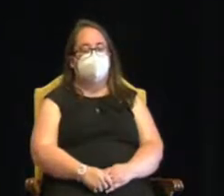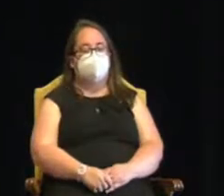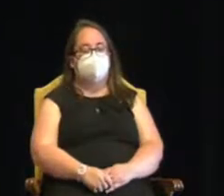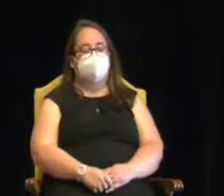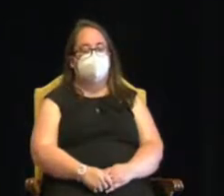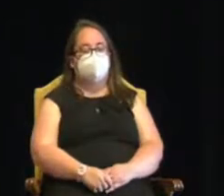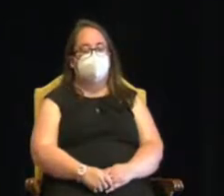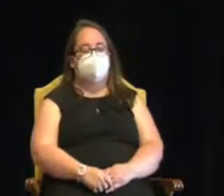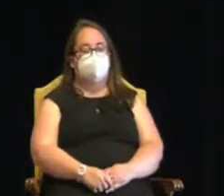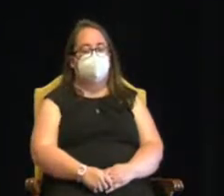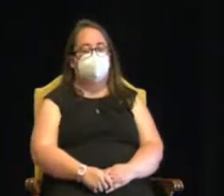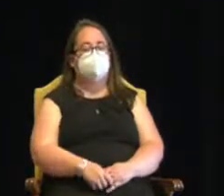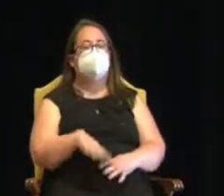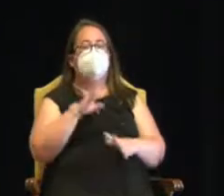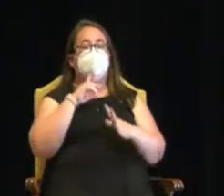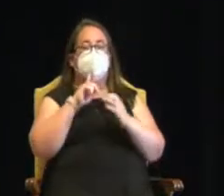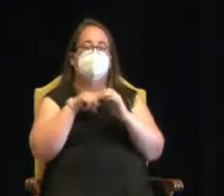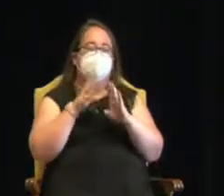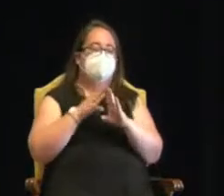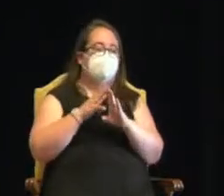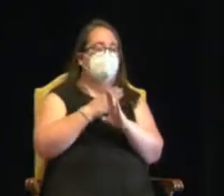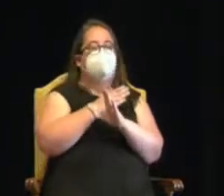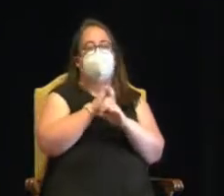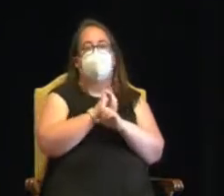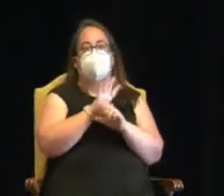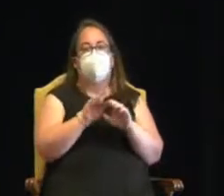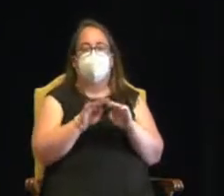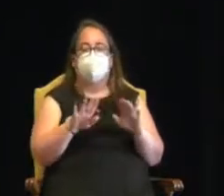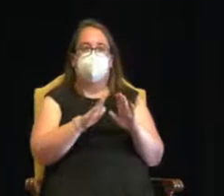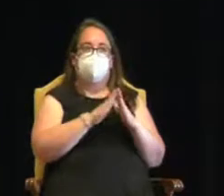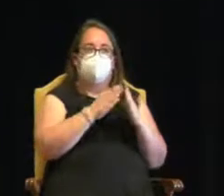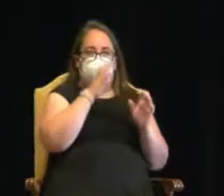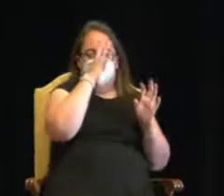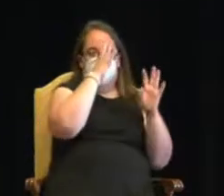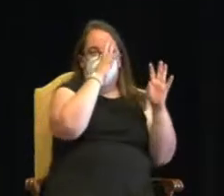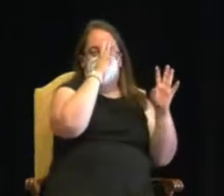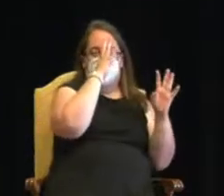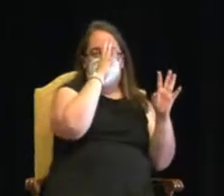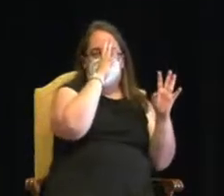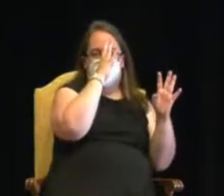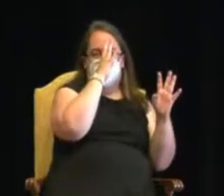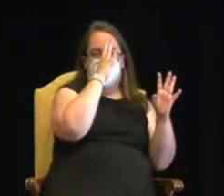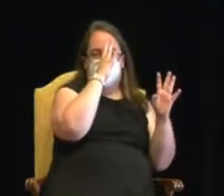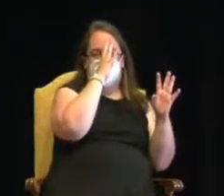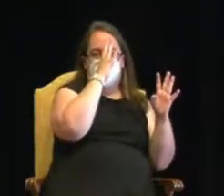To talk about the before times, to talk about a book conceived when